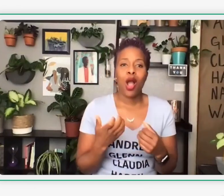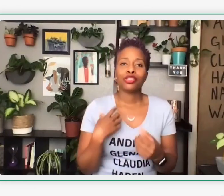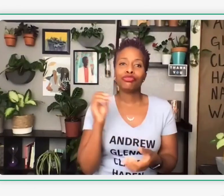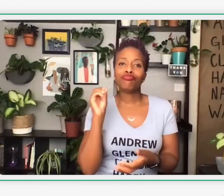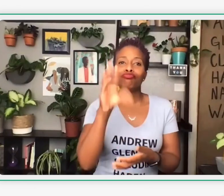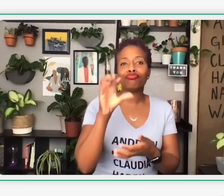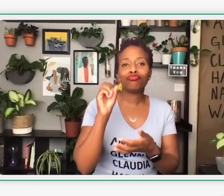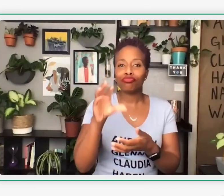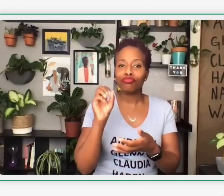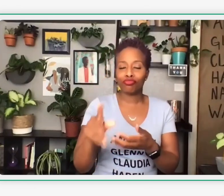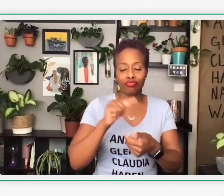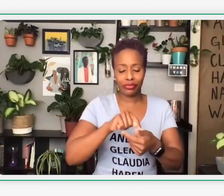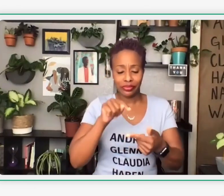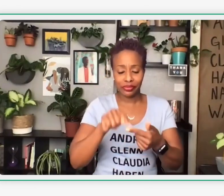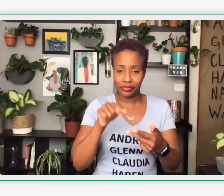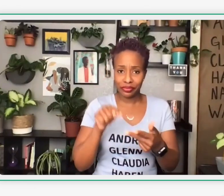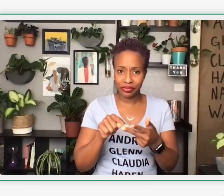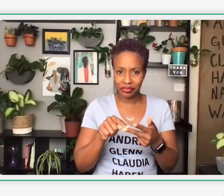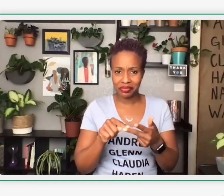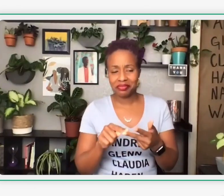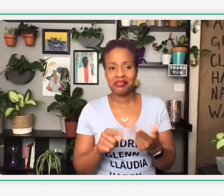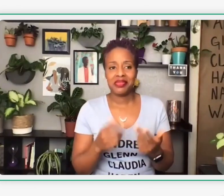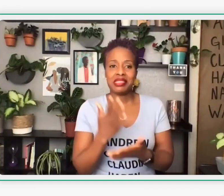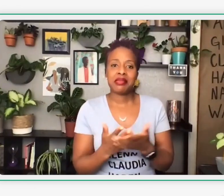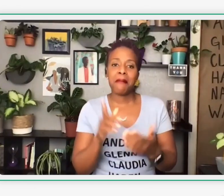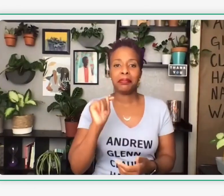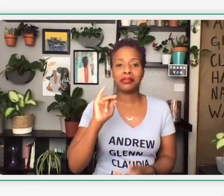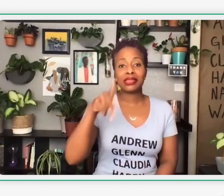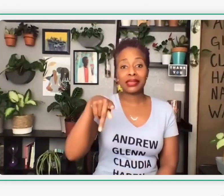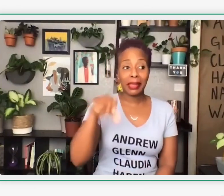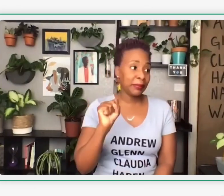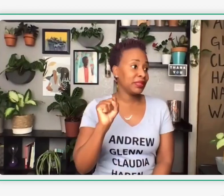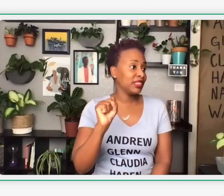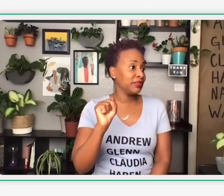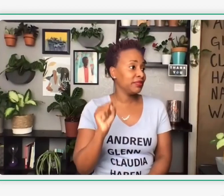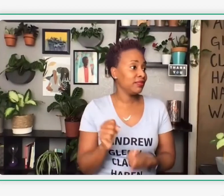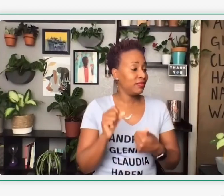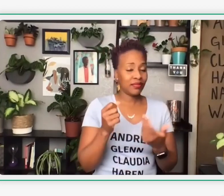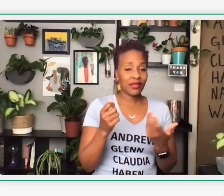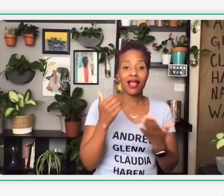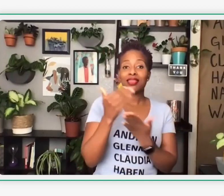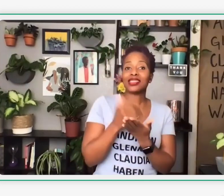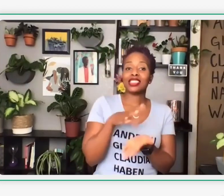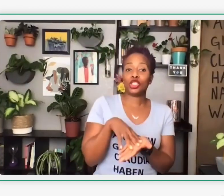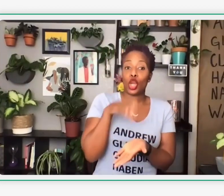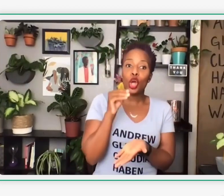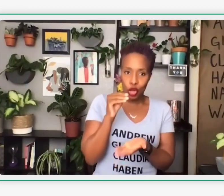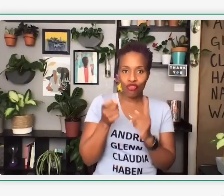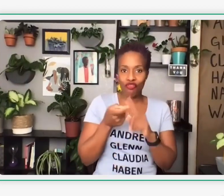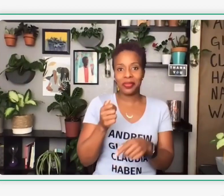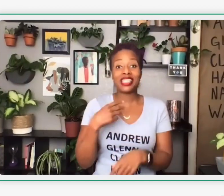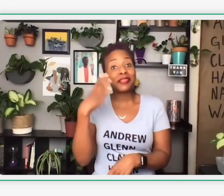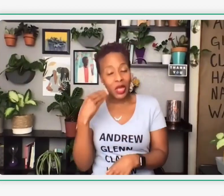82,000 jobs, excuse me, in December is when Black women had lost their jobs, excuse me, that